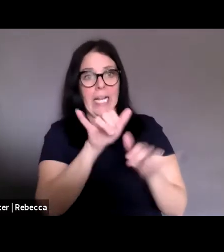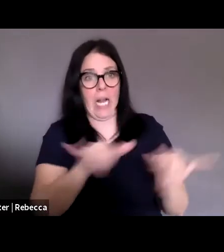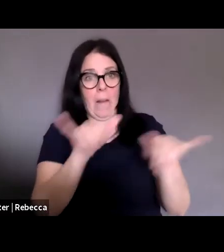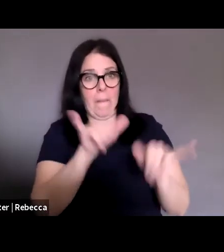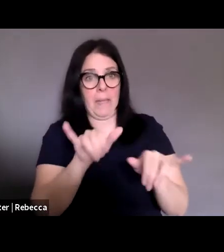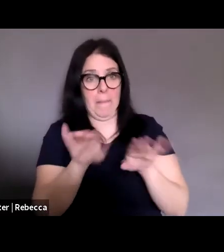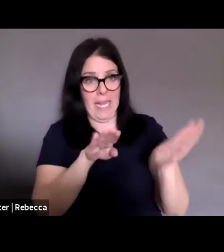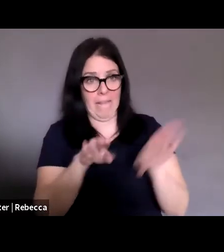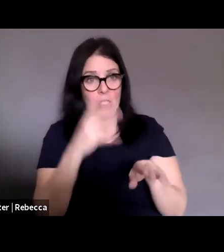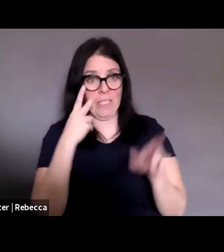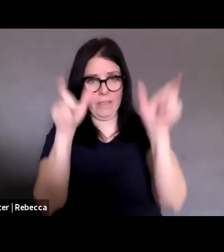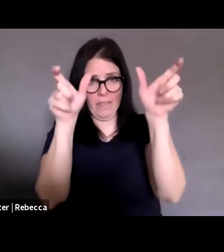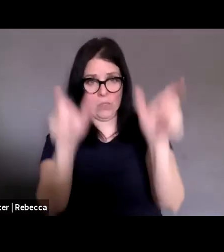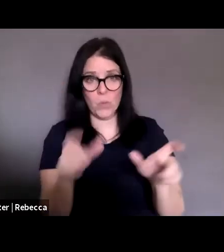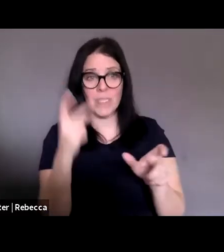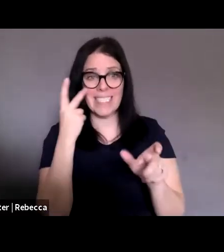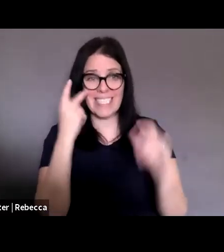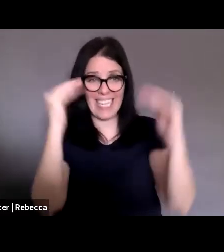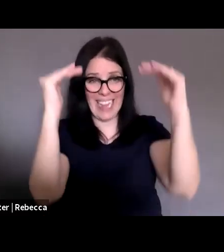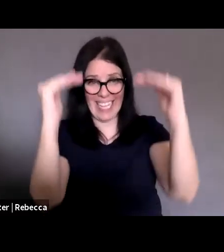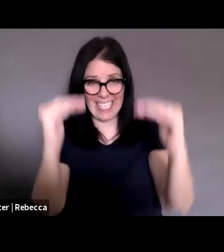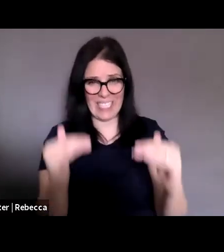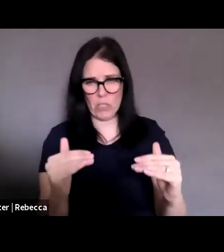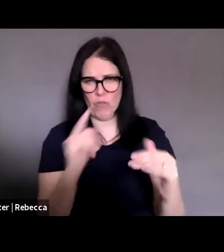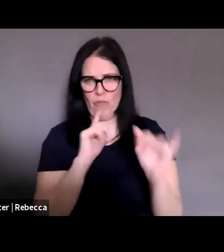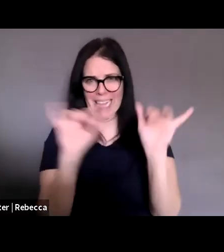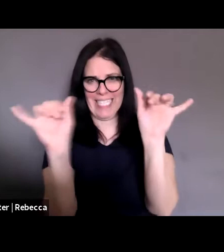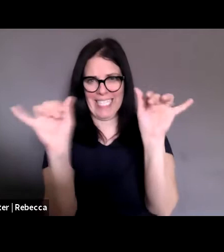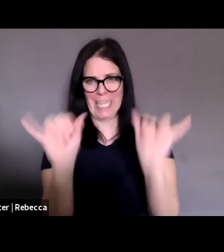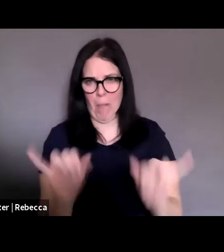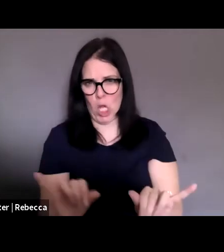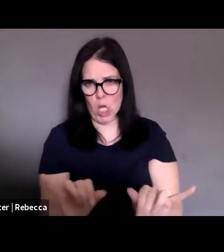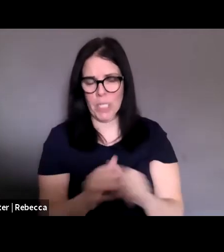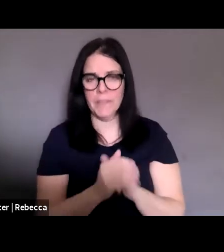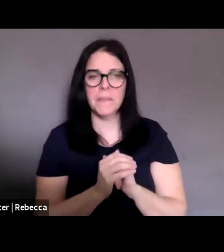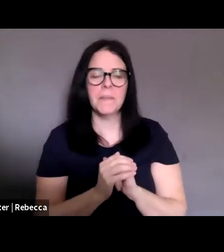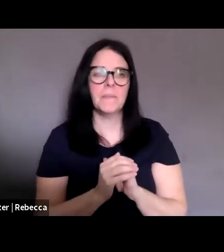see that the two lists are actually very similar.